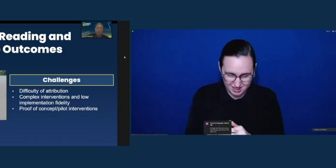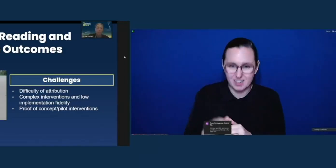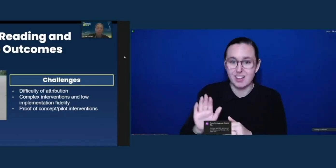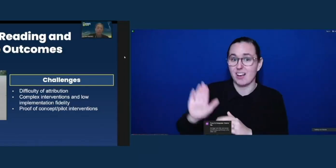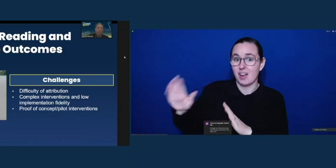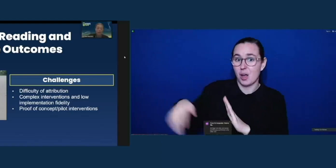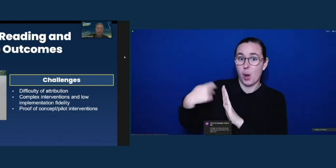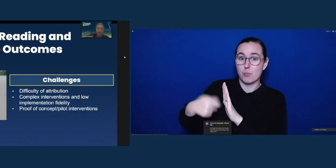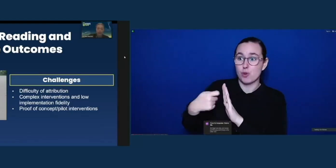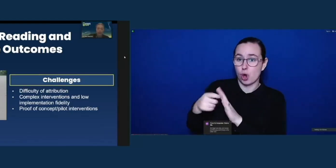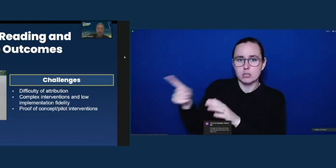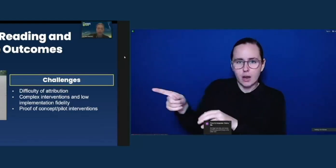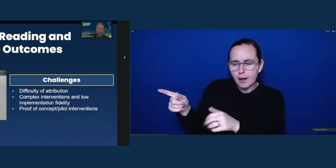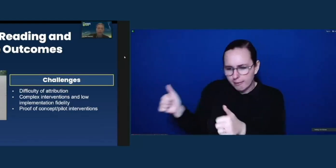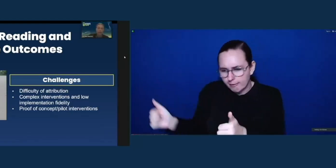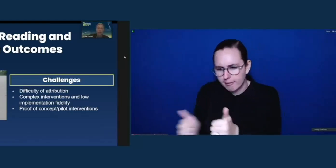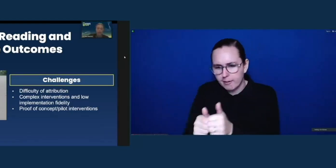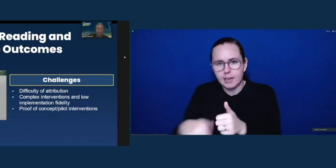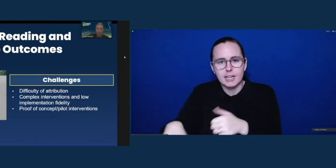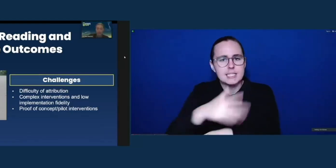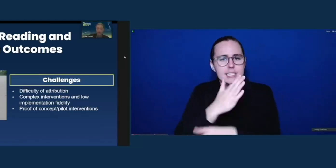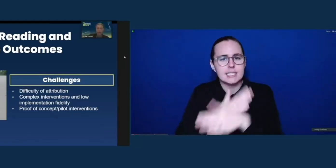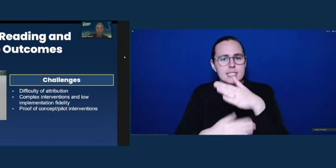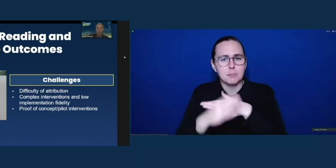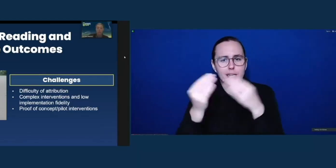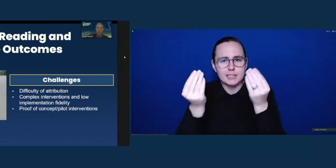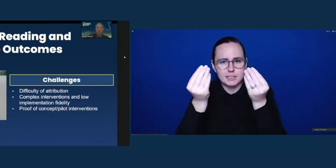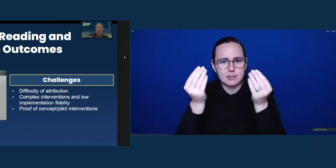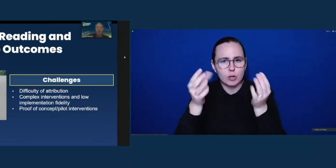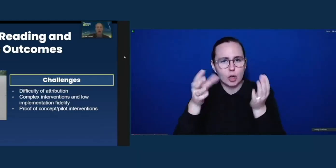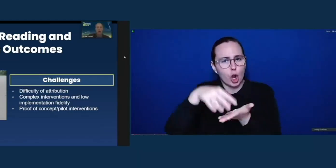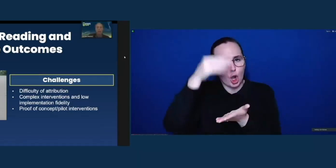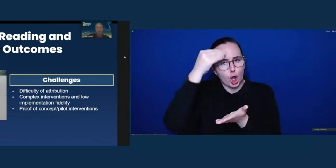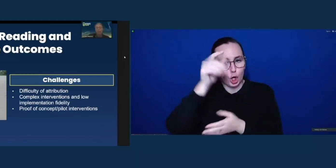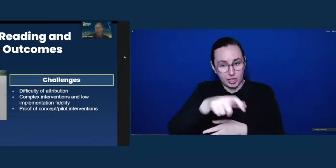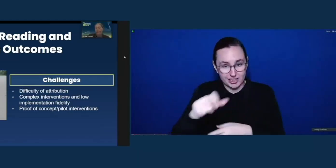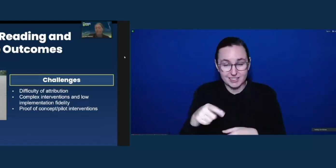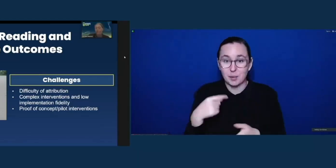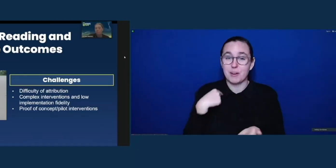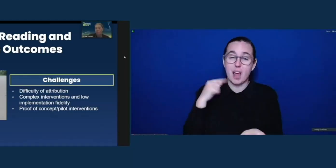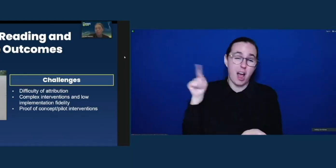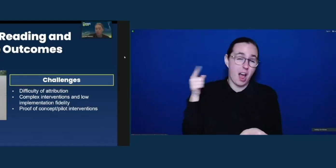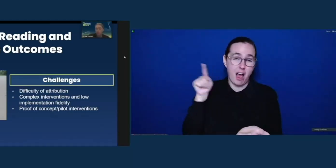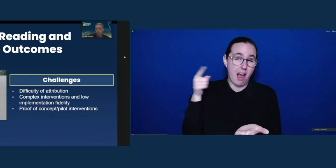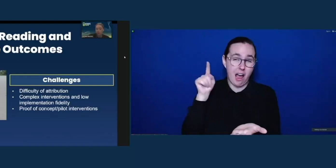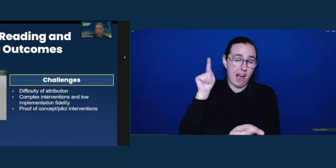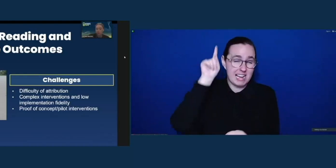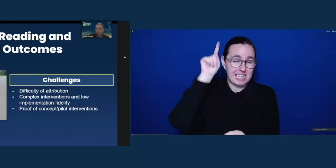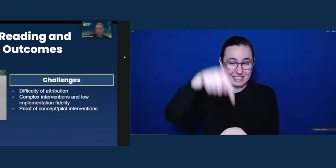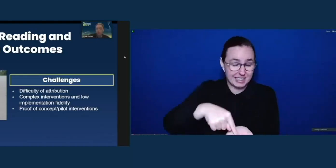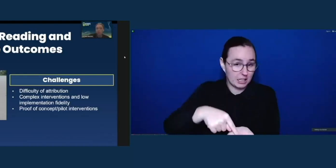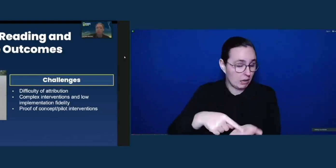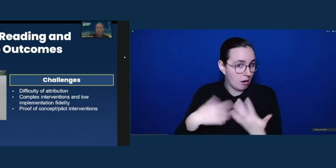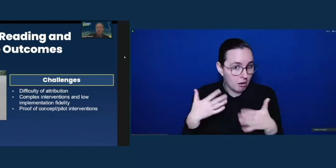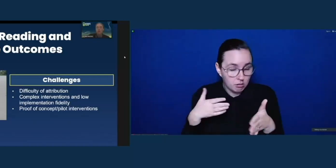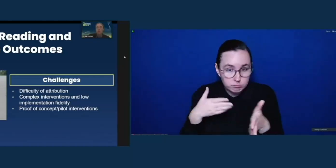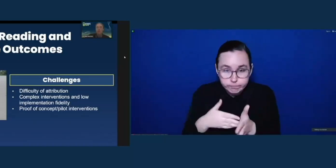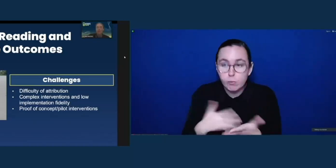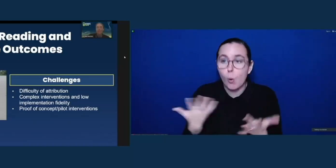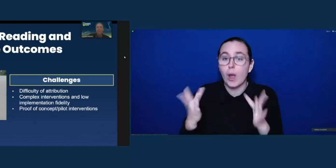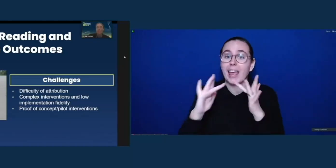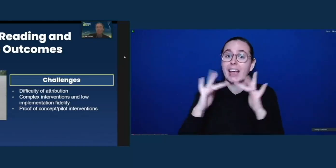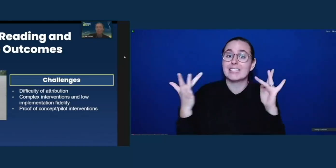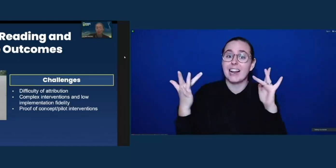very hard to get to the area. There's lots of connectivity issues. And they had some implementation challenges.